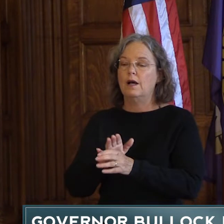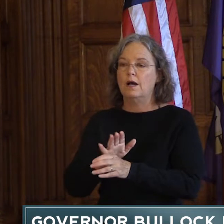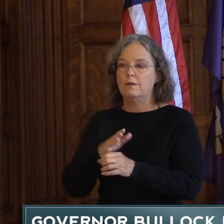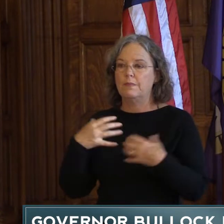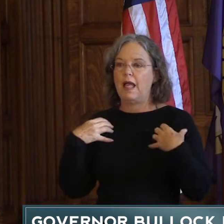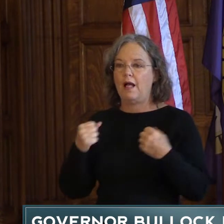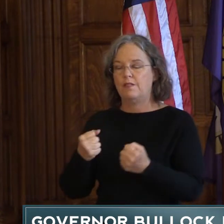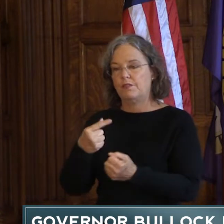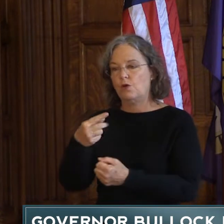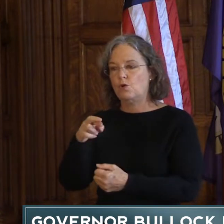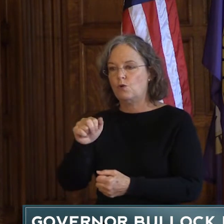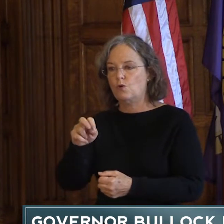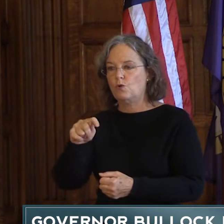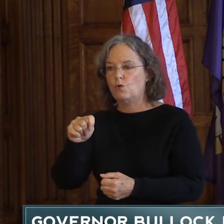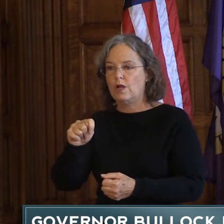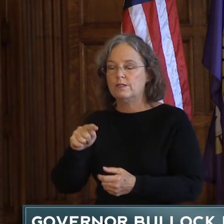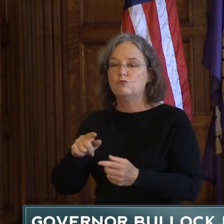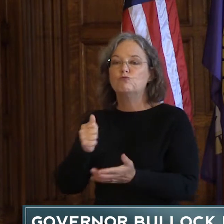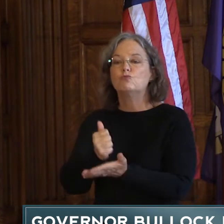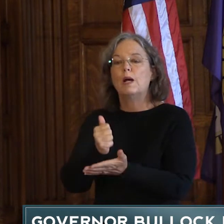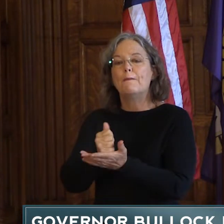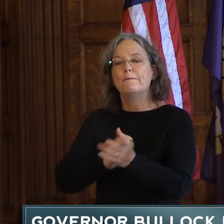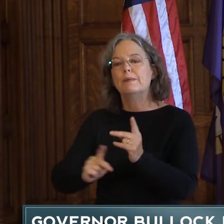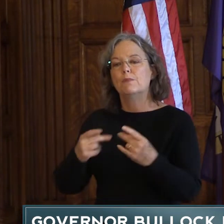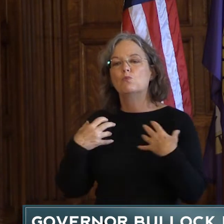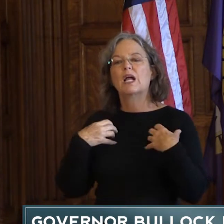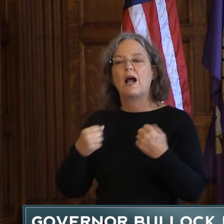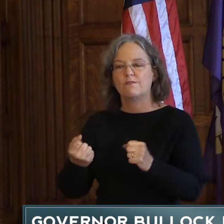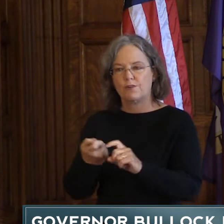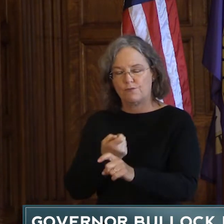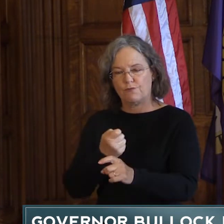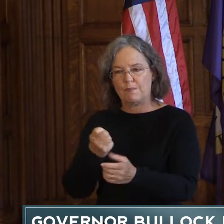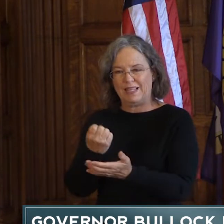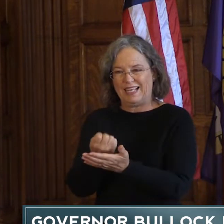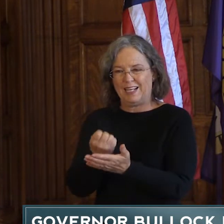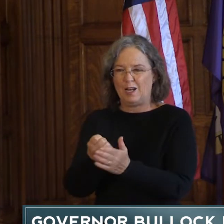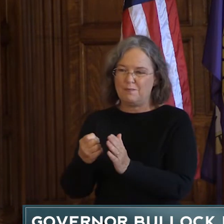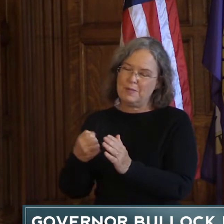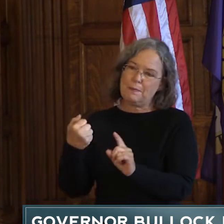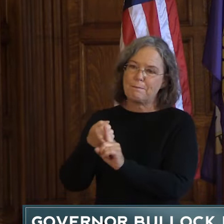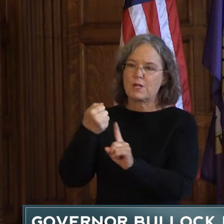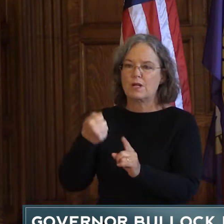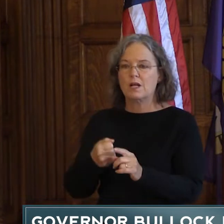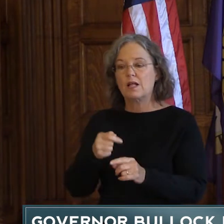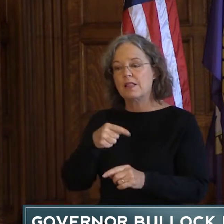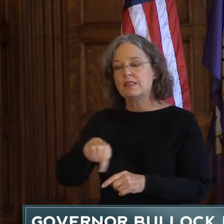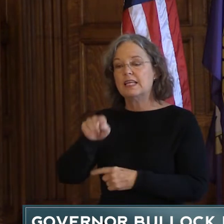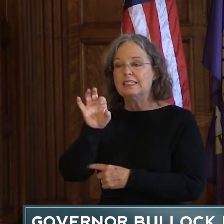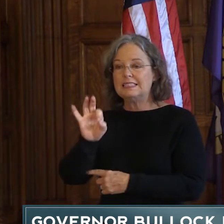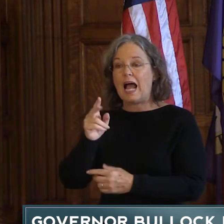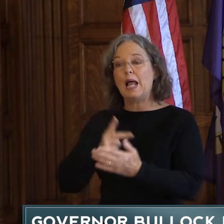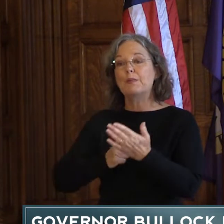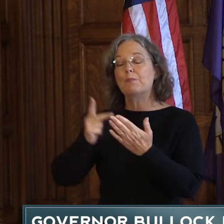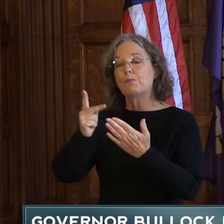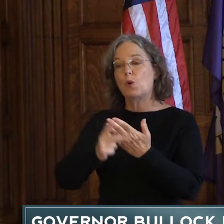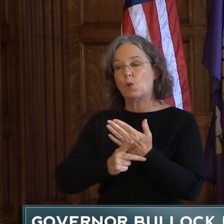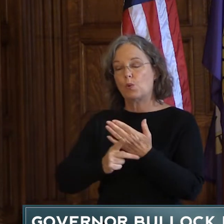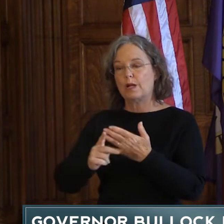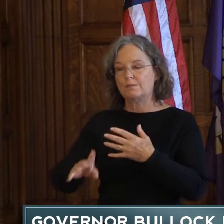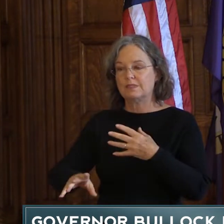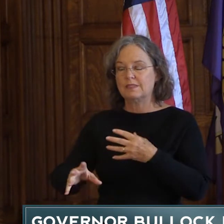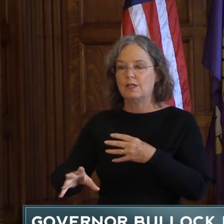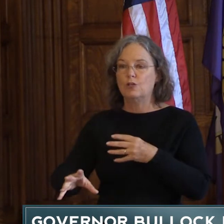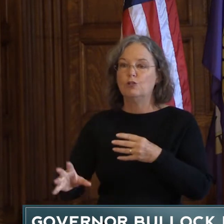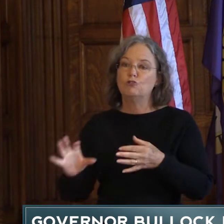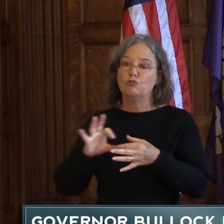the economic fallout of COVID-19. These 9 programs join the state's suite of existing support